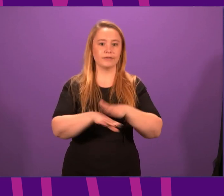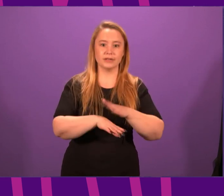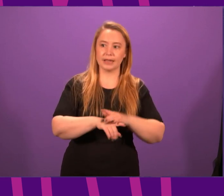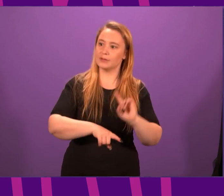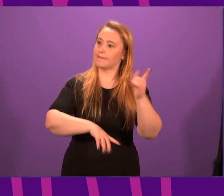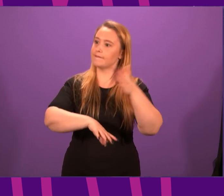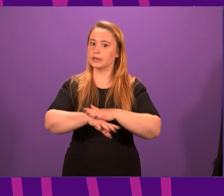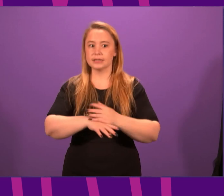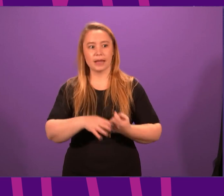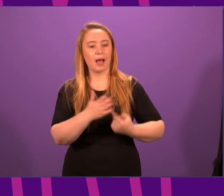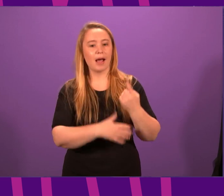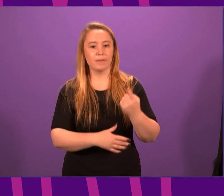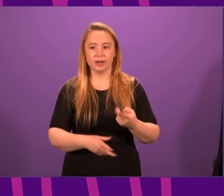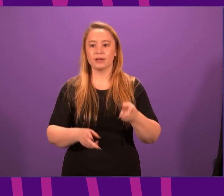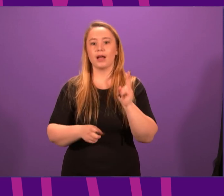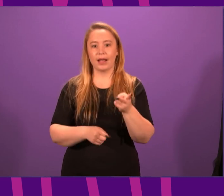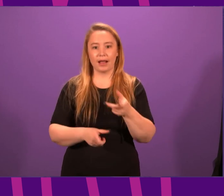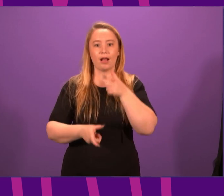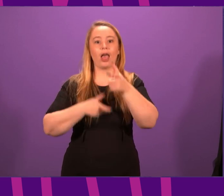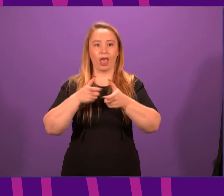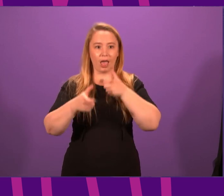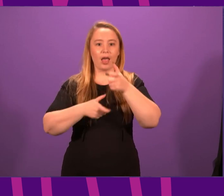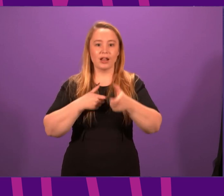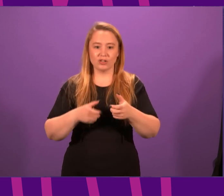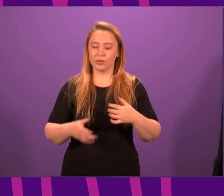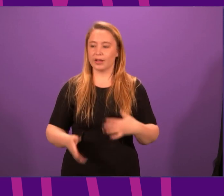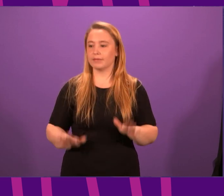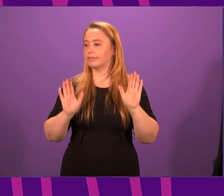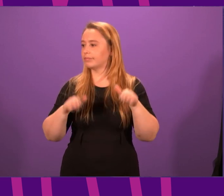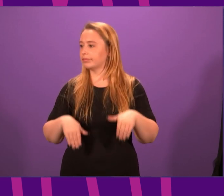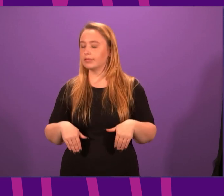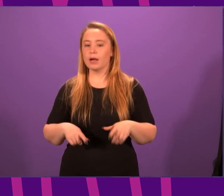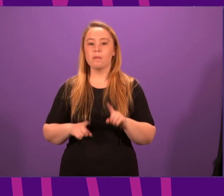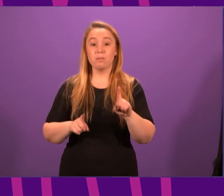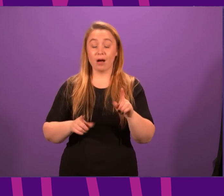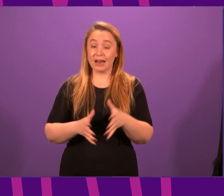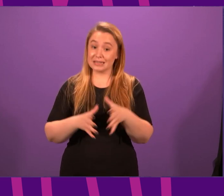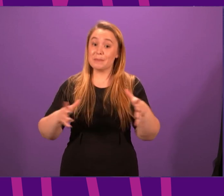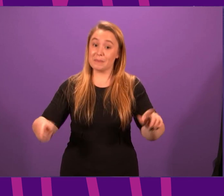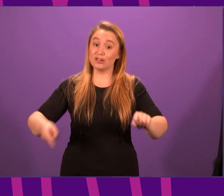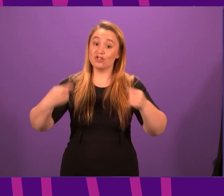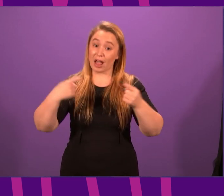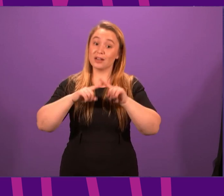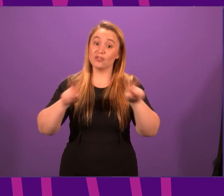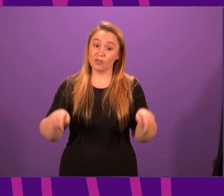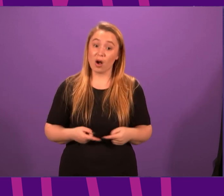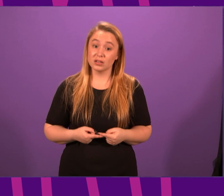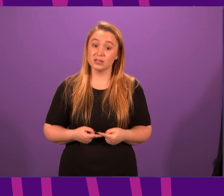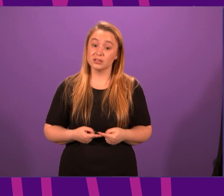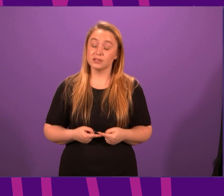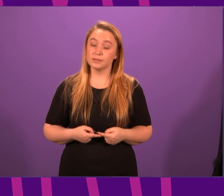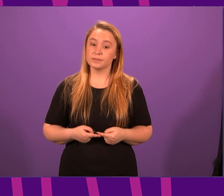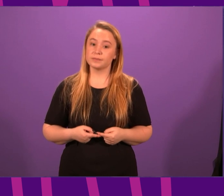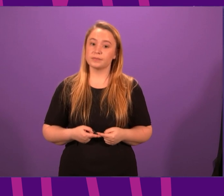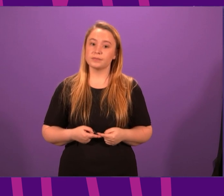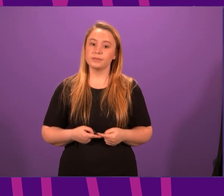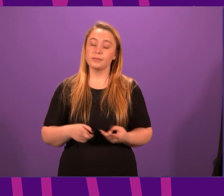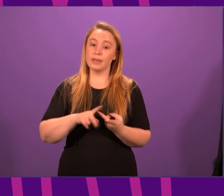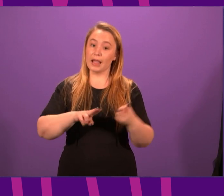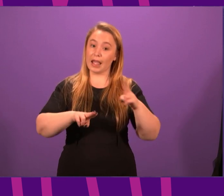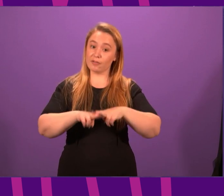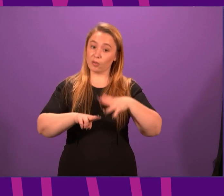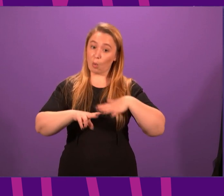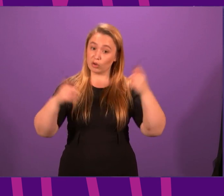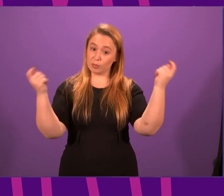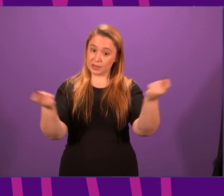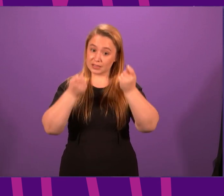it so much, but it's the truth that for many of us this poses the greatest challenge that we've faced as a nation. To succeed, to